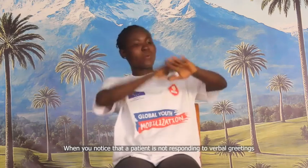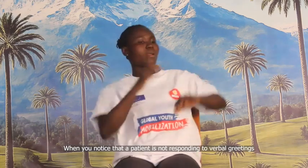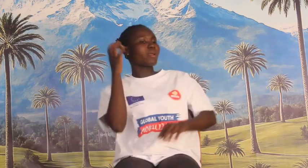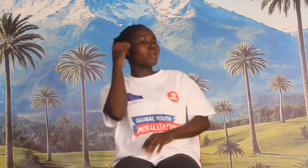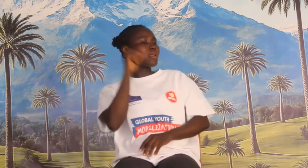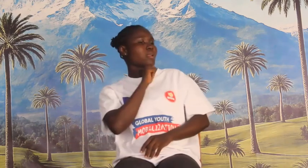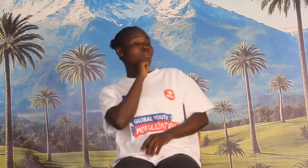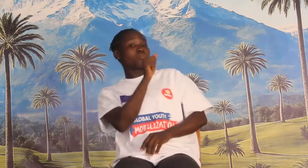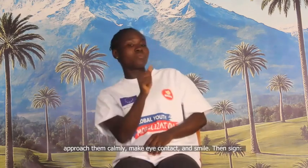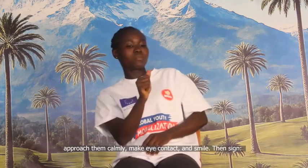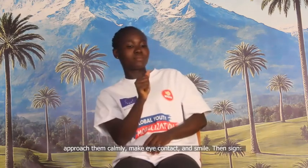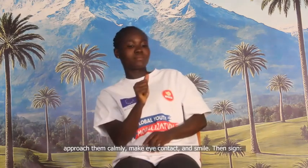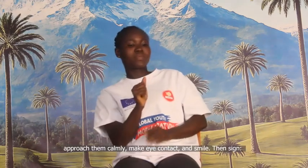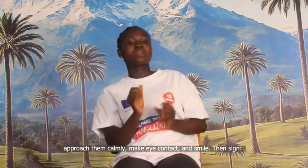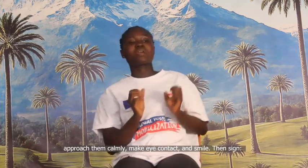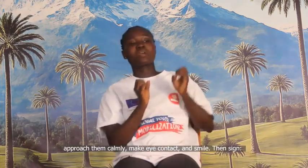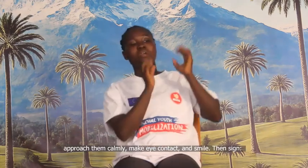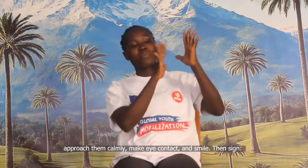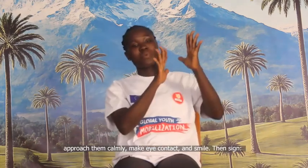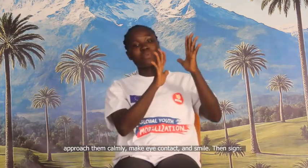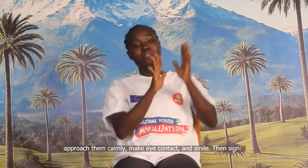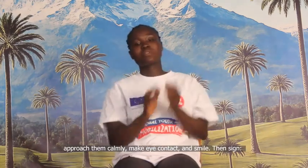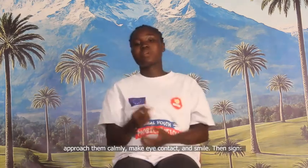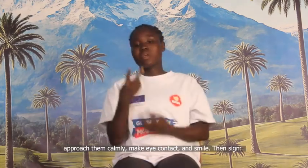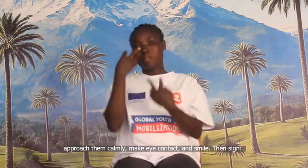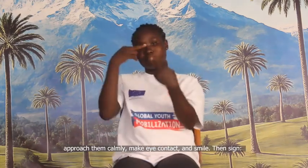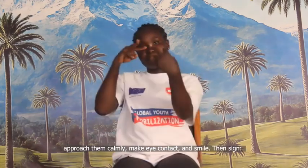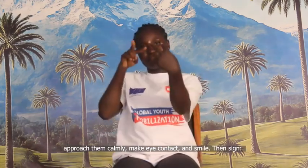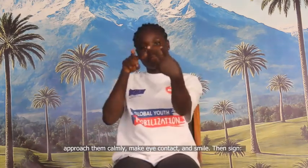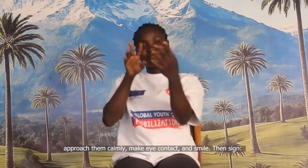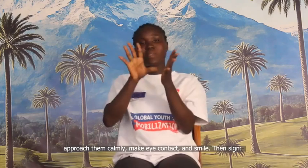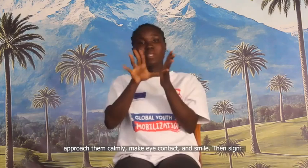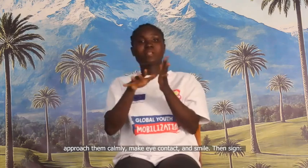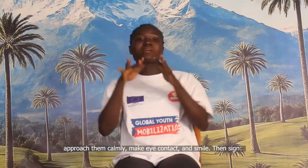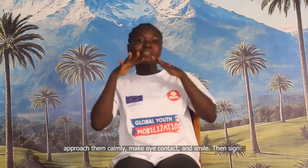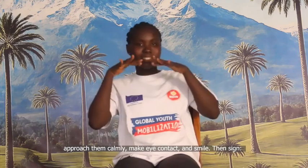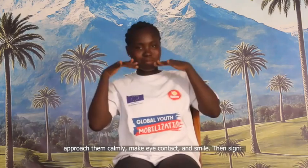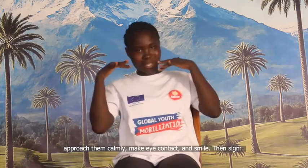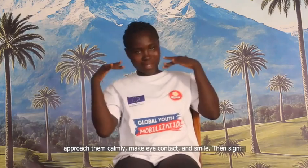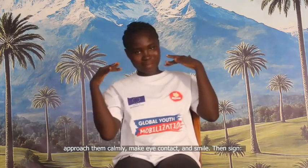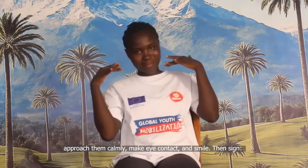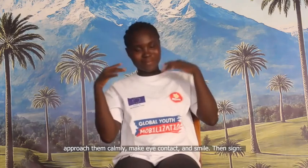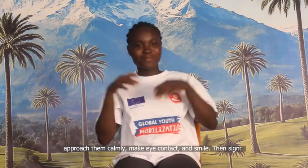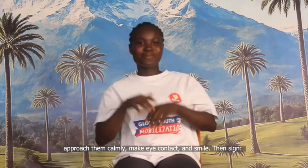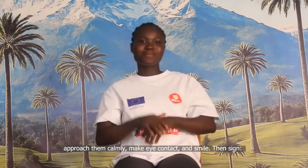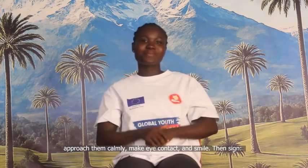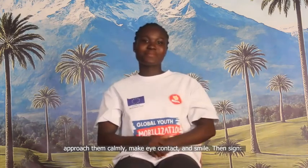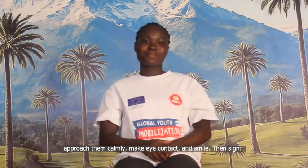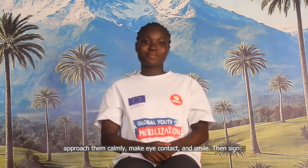greetings, approach them calmly, make eye contact, and smile.